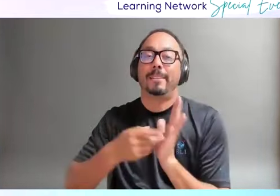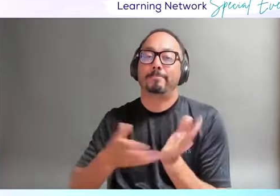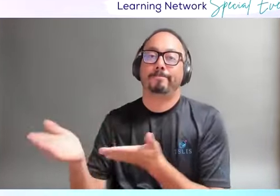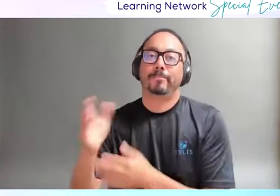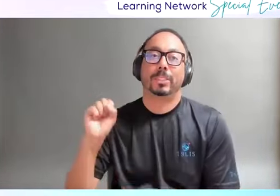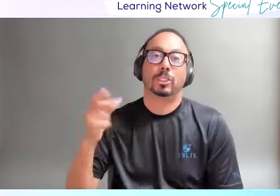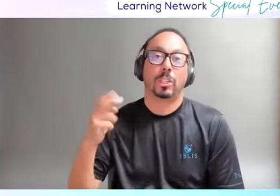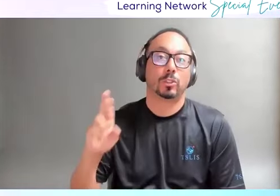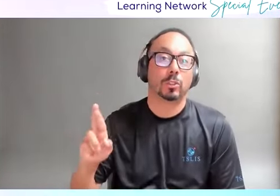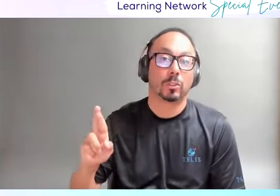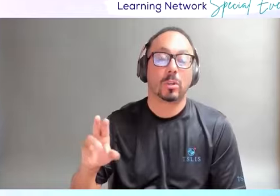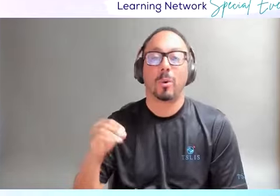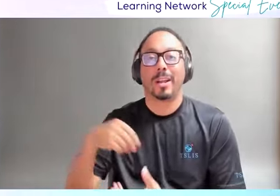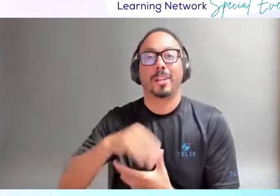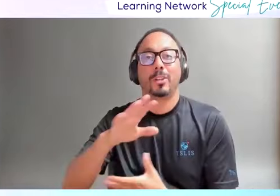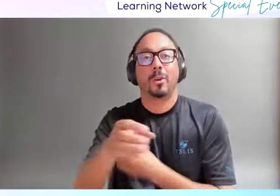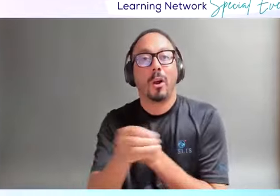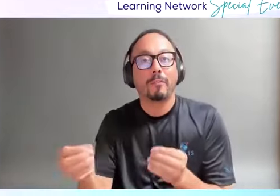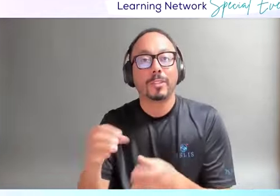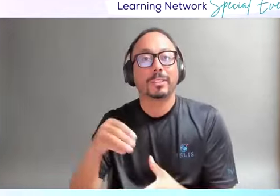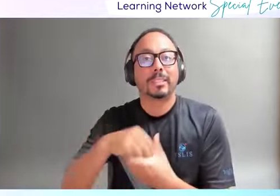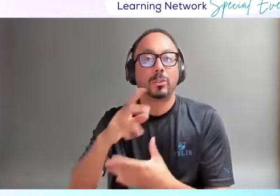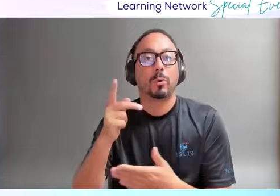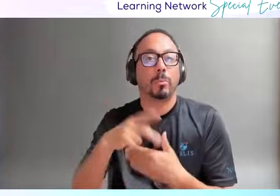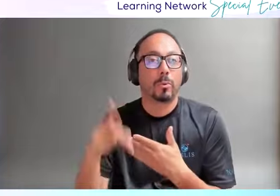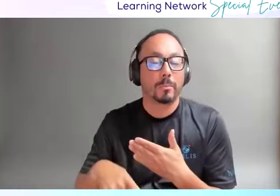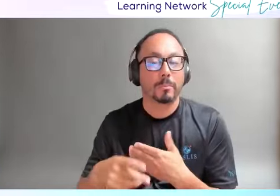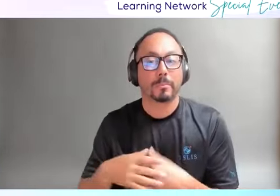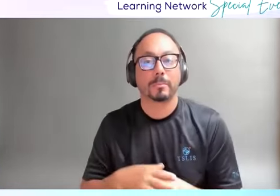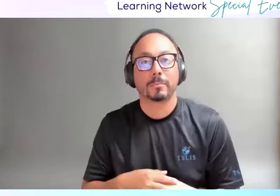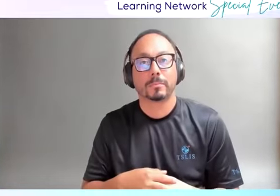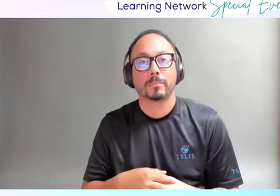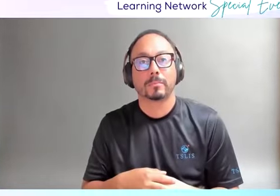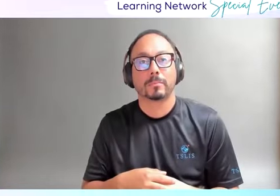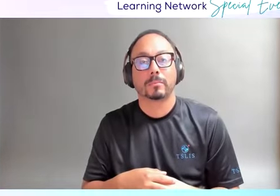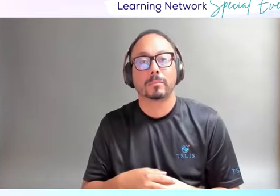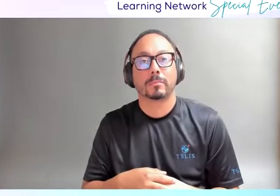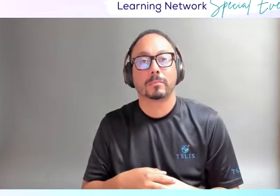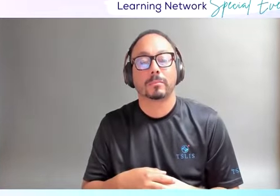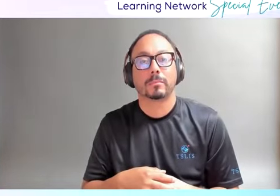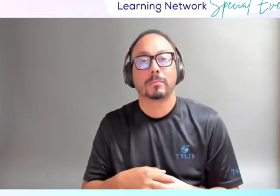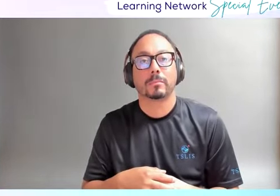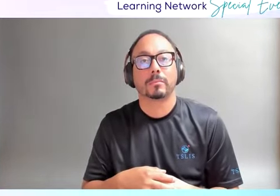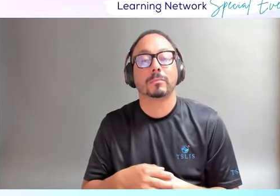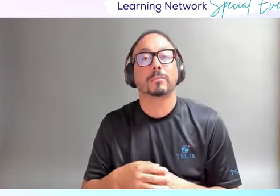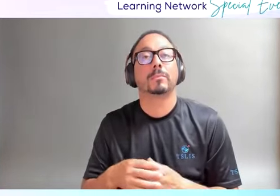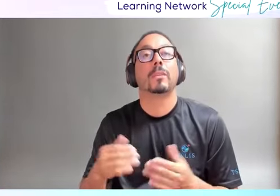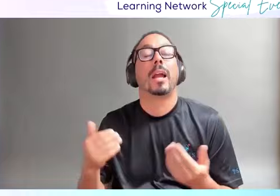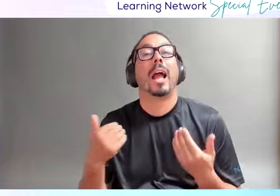your office or in your program. So there are ways to break down how we can begin to